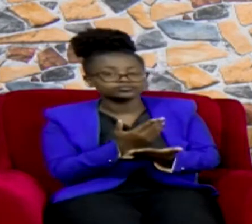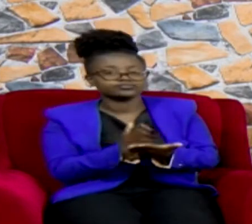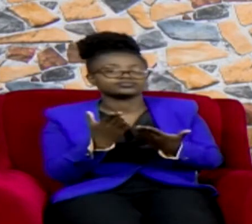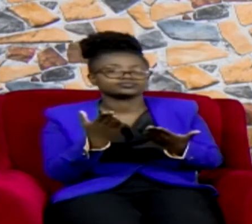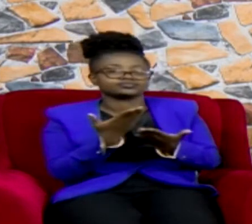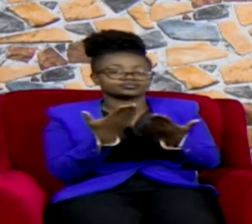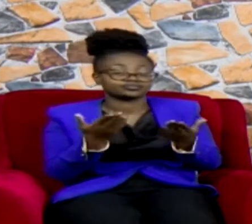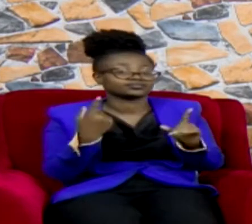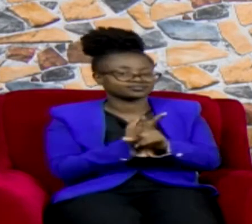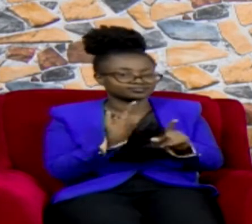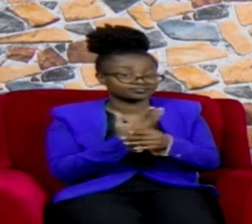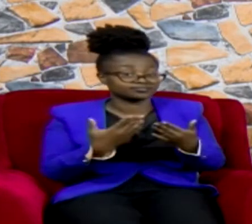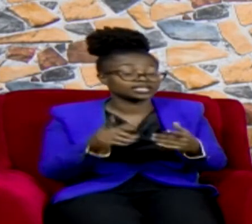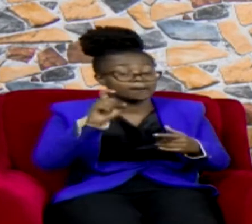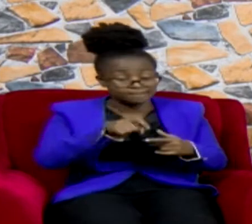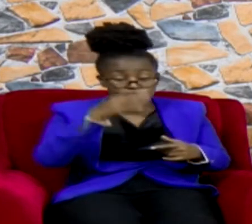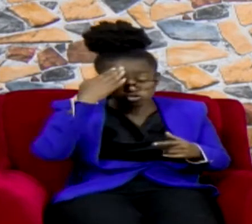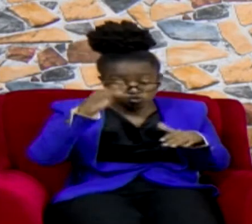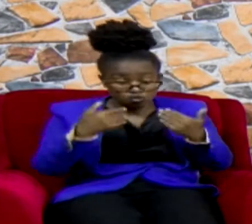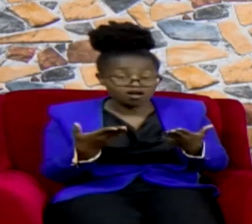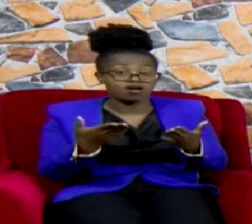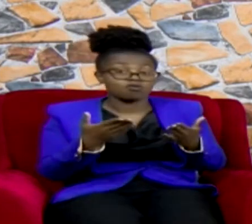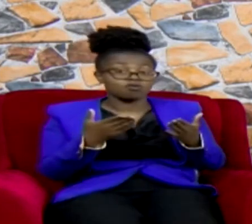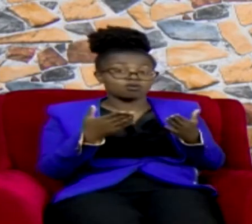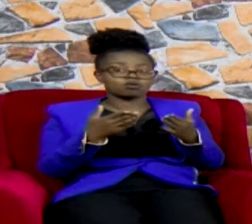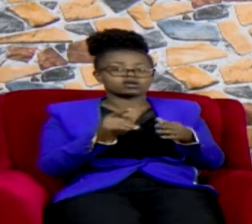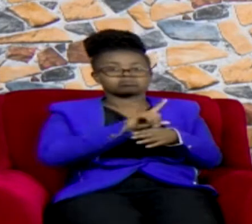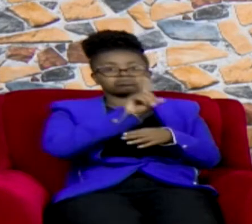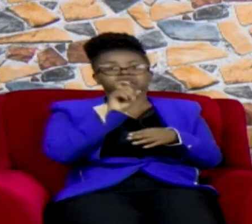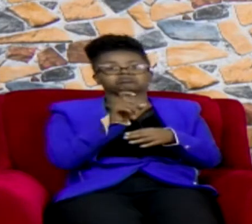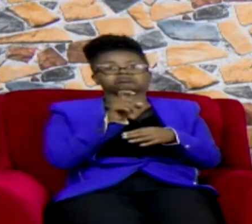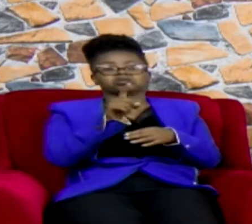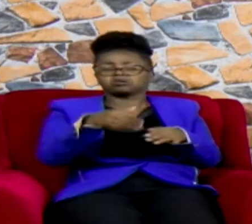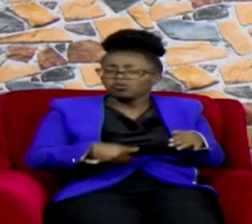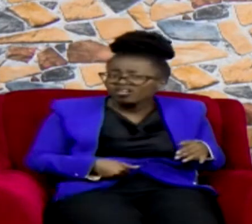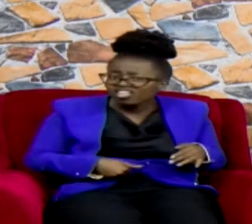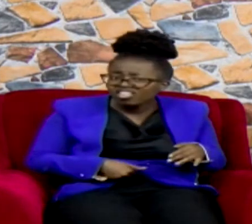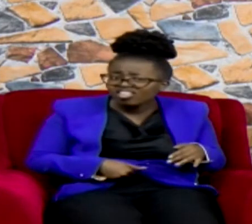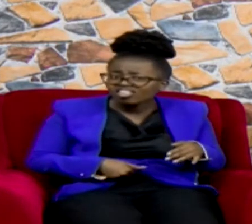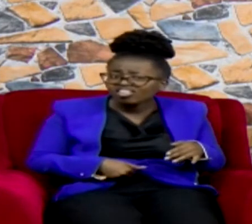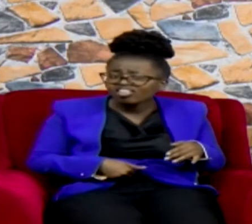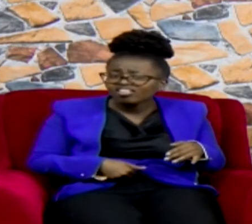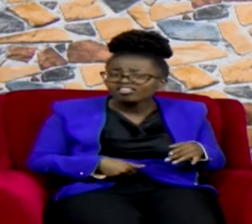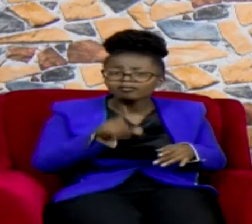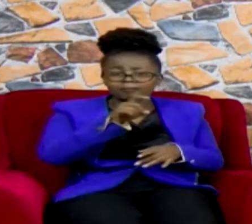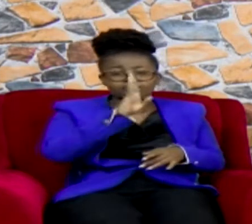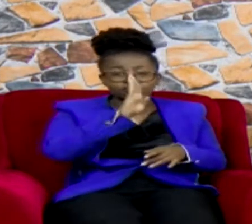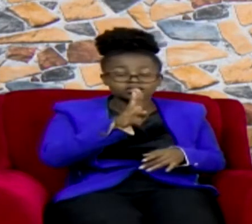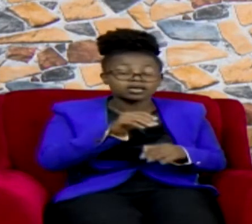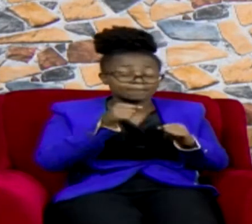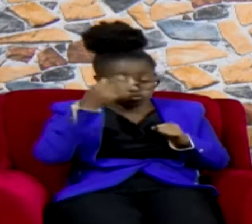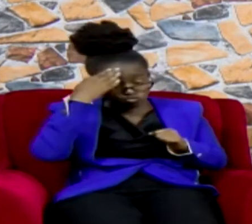feelings. Okay. So they must know how to. But now when you ask them, are you hungry? That's now for the feelings. Mm. So they must be able to